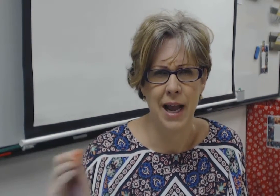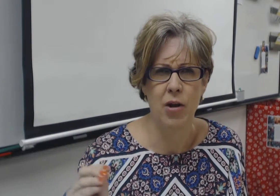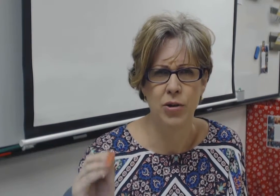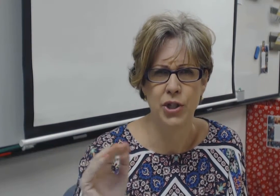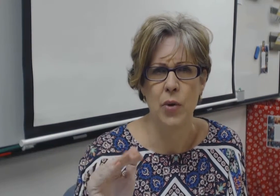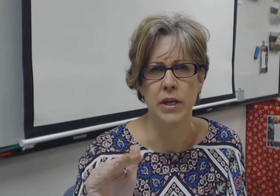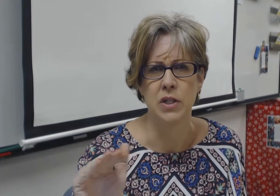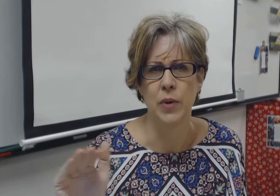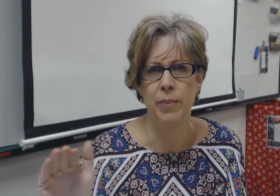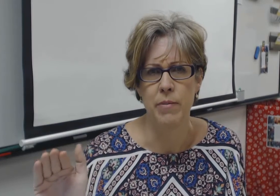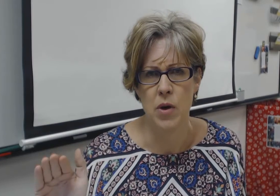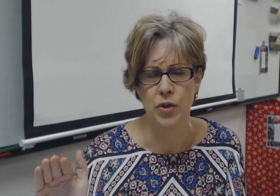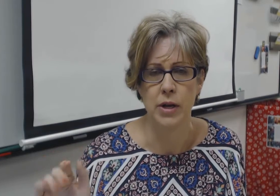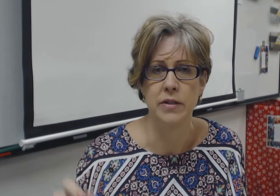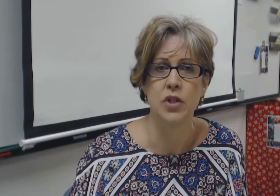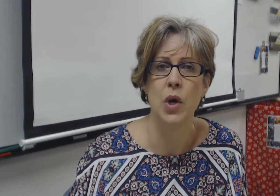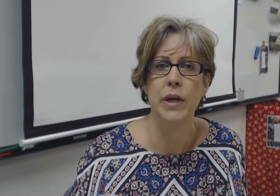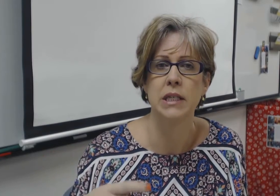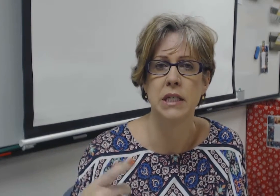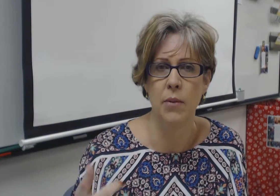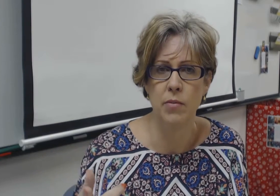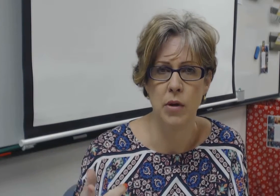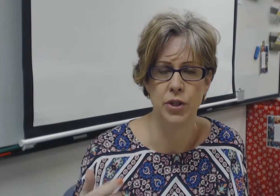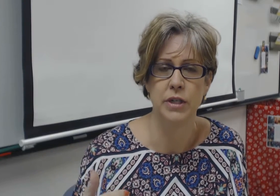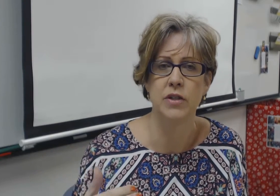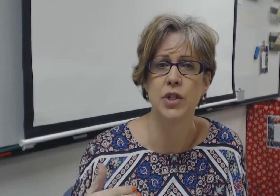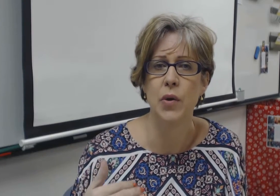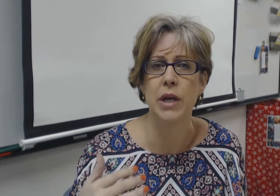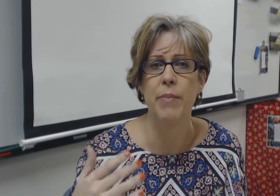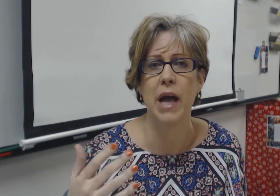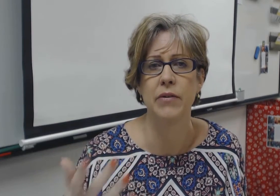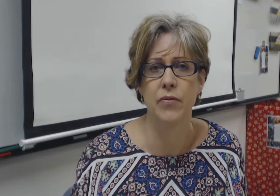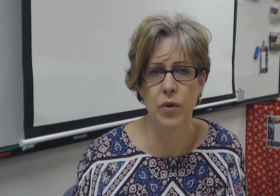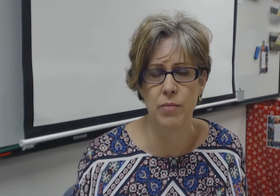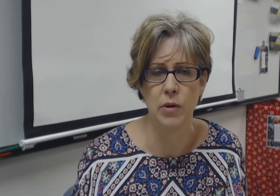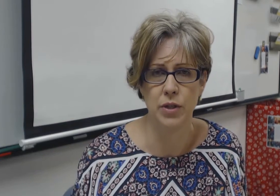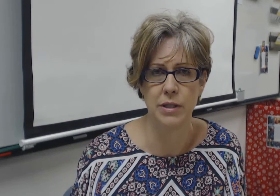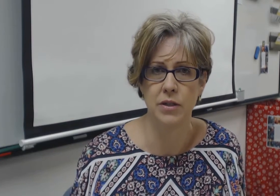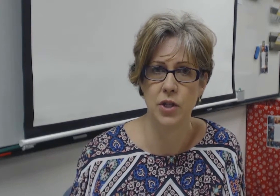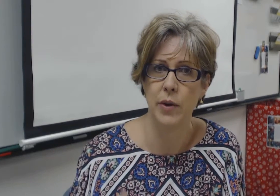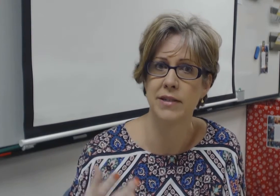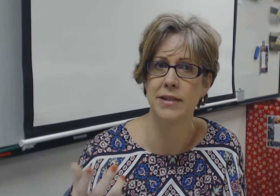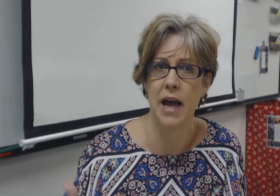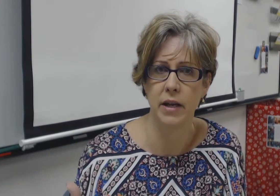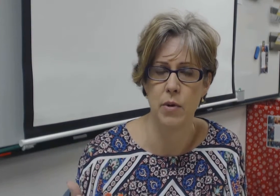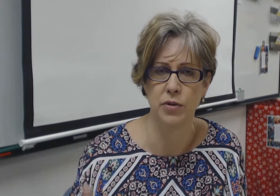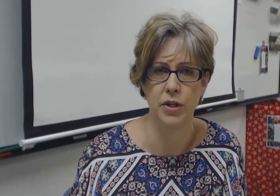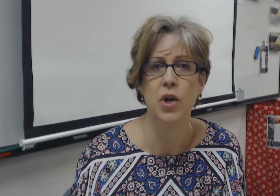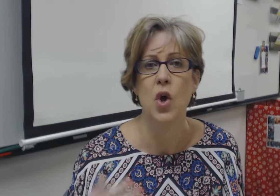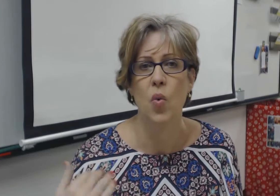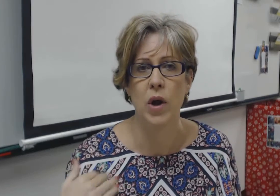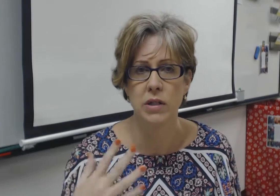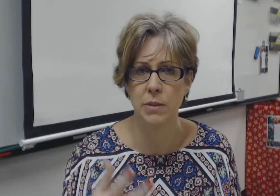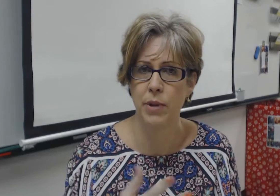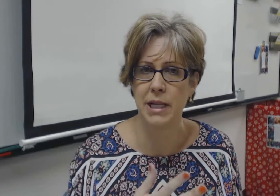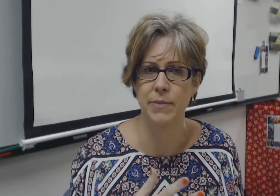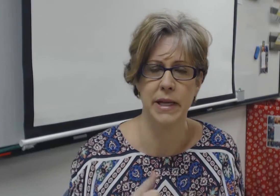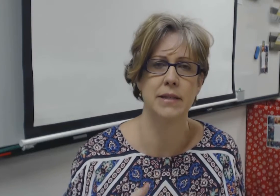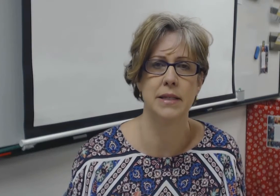arrow showing a sweeping motion? Is it showing a double motion? Is it showing a back and forth motion? Is it showing a static motion? Where is the placement? Is the